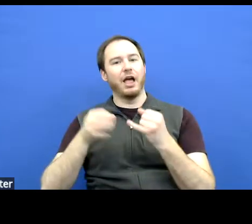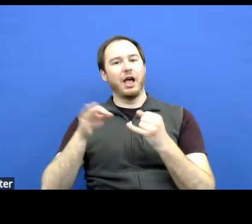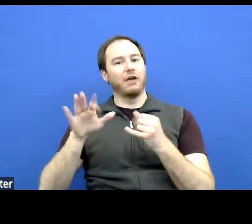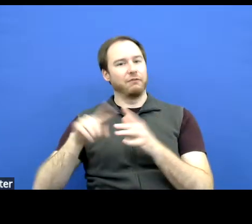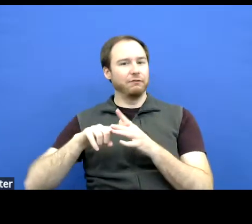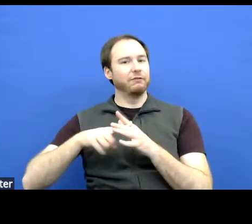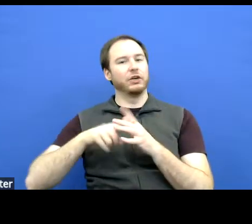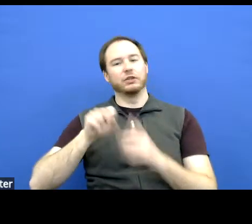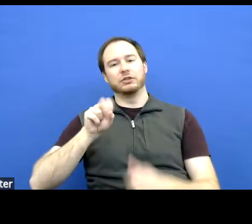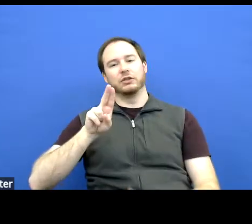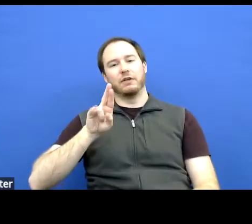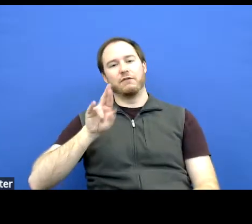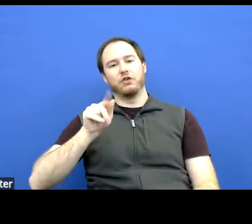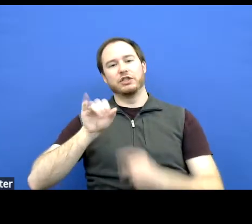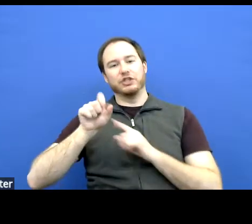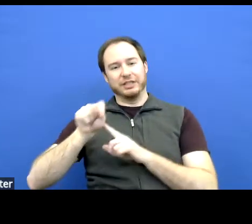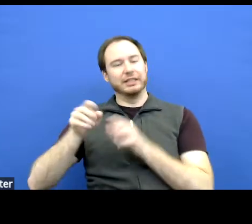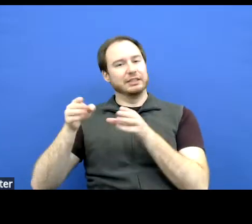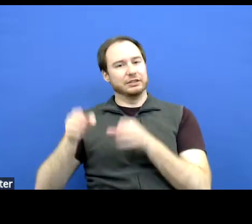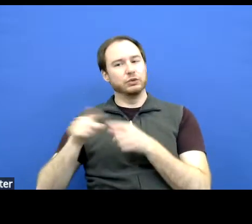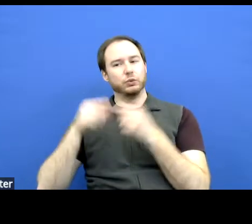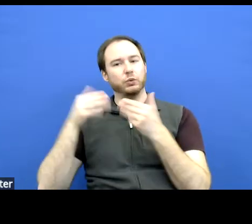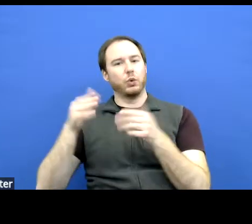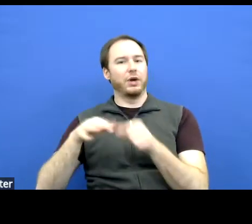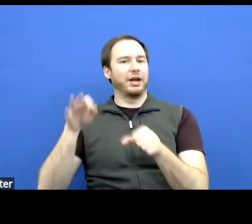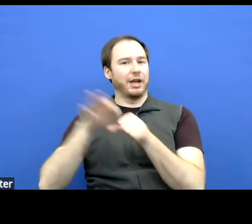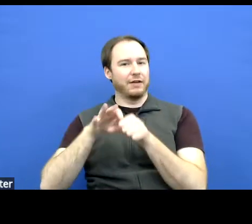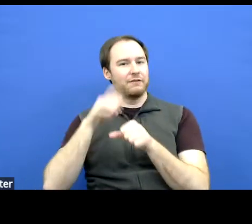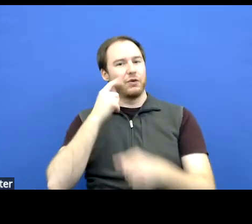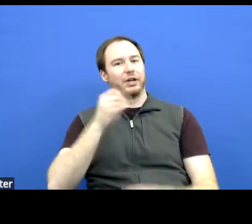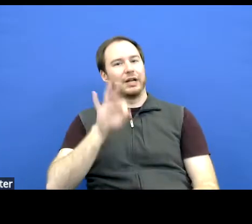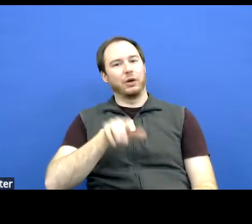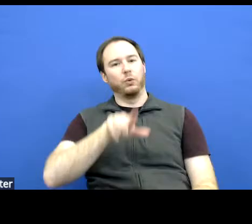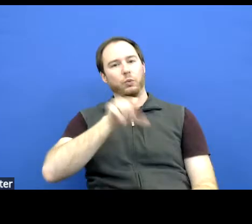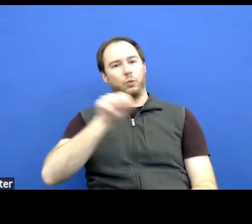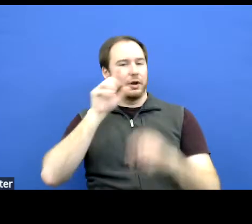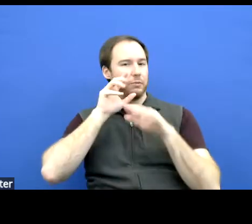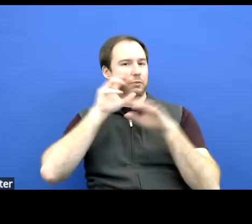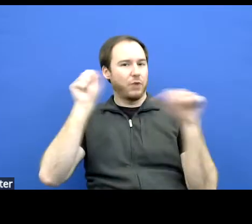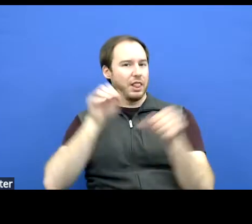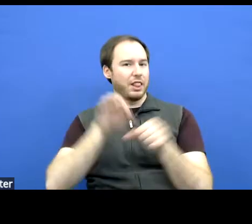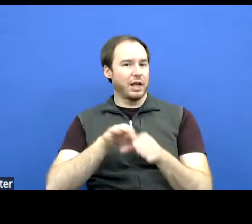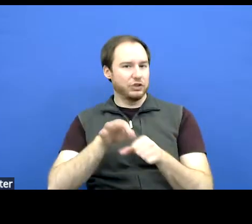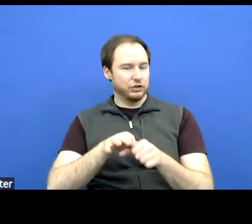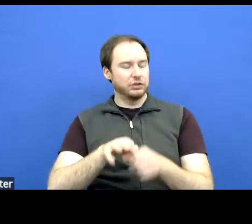original suffragists to cast a vote in the 1920 presidential election.